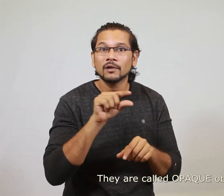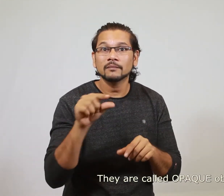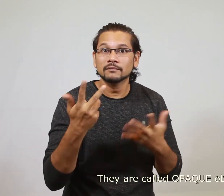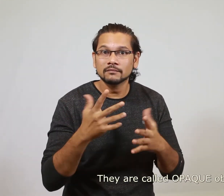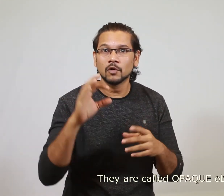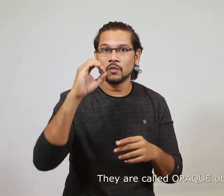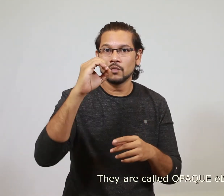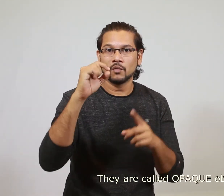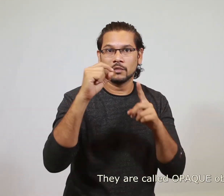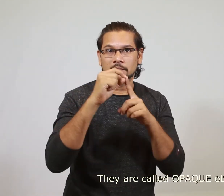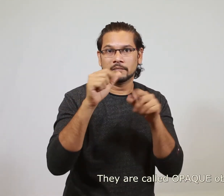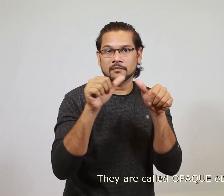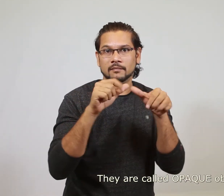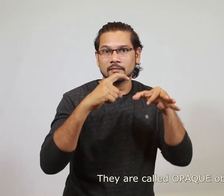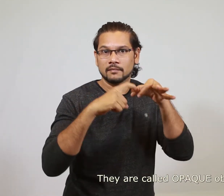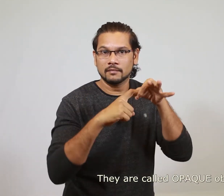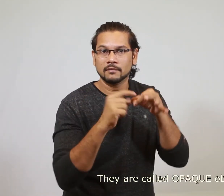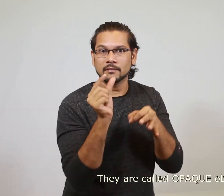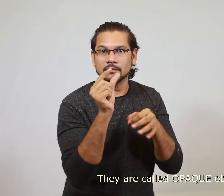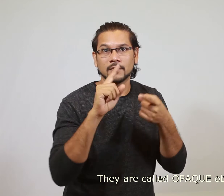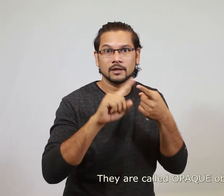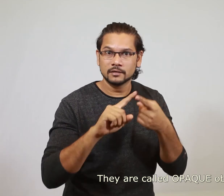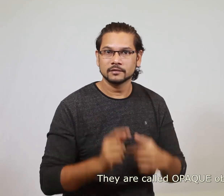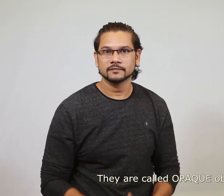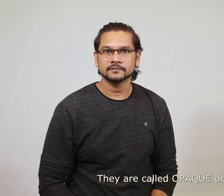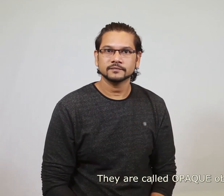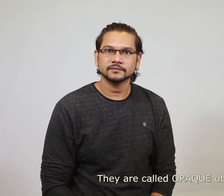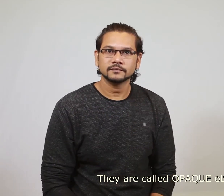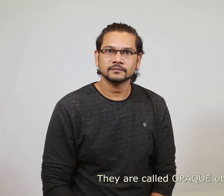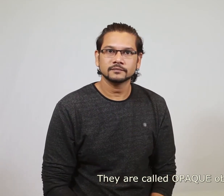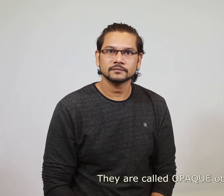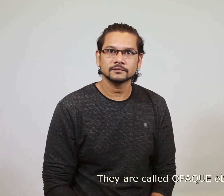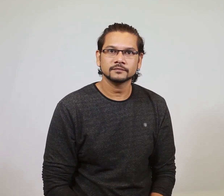They are called opaque objects. Opaque objects.